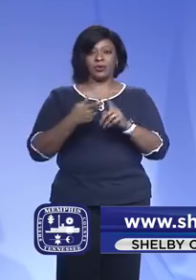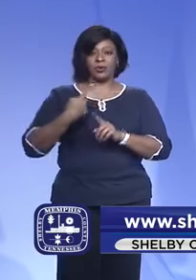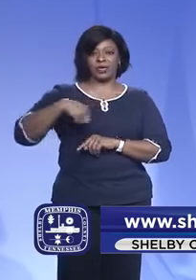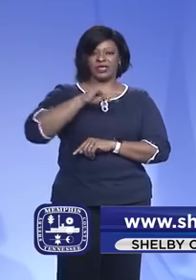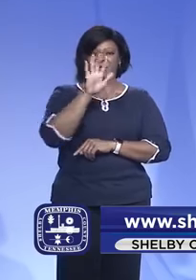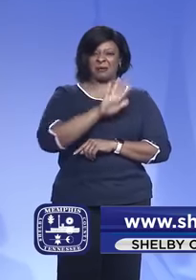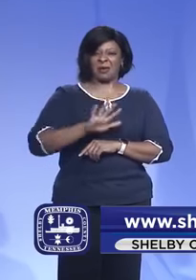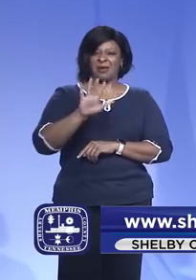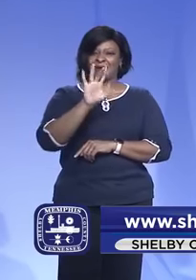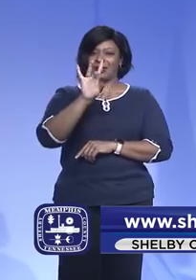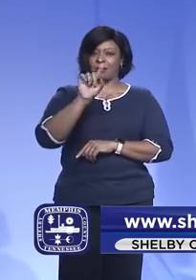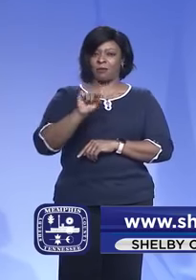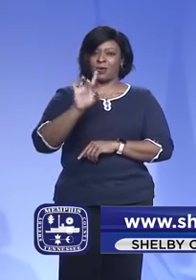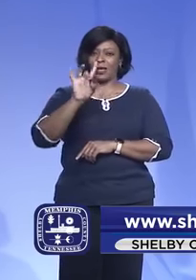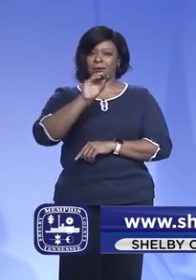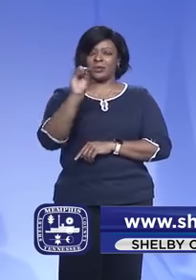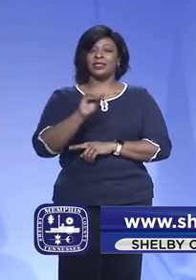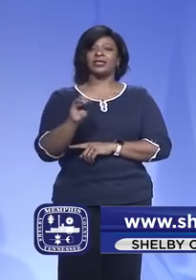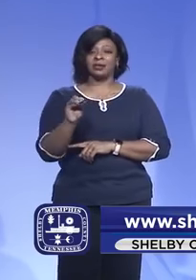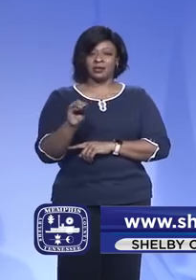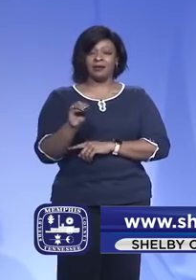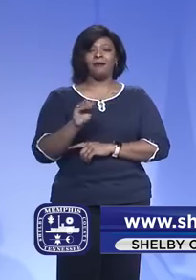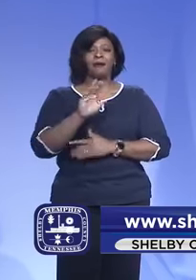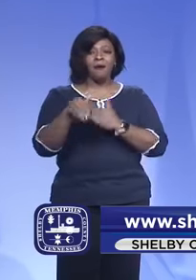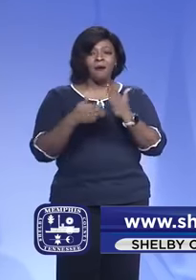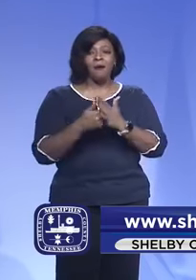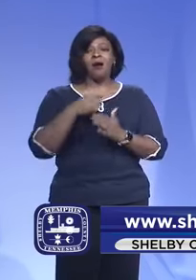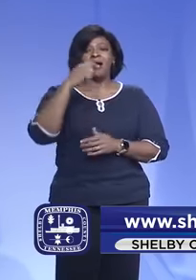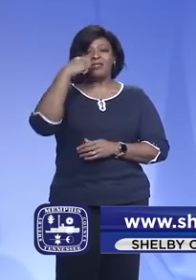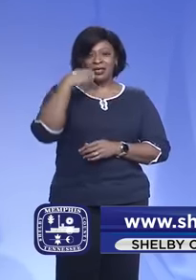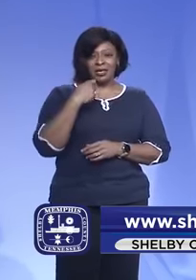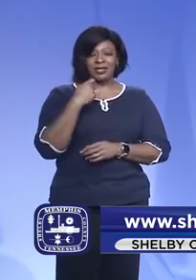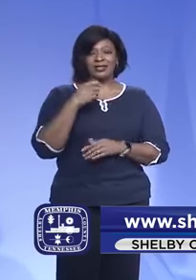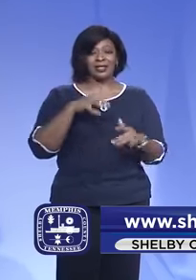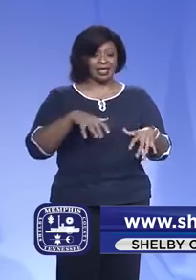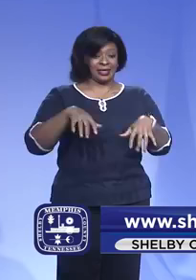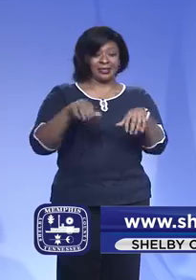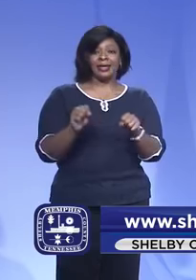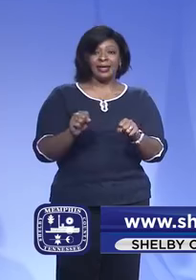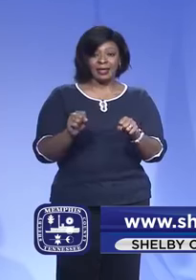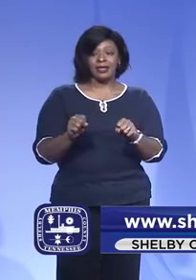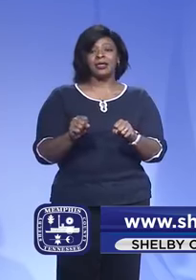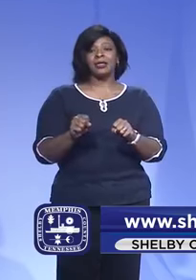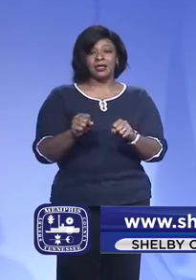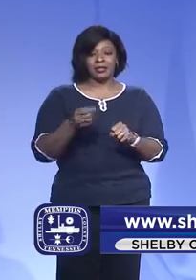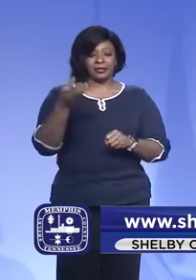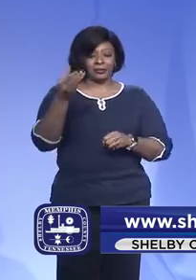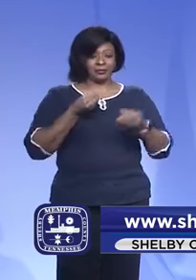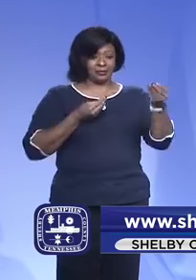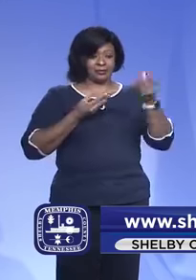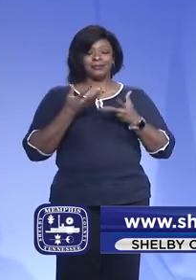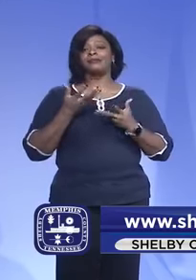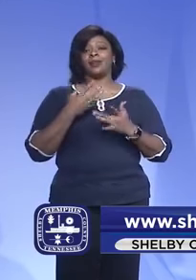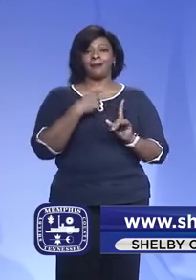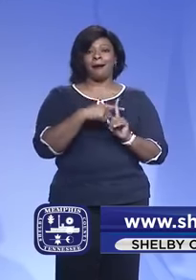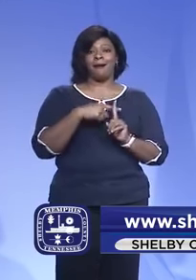about 8.8% of all the tests that are taken are returning a positive